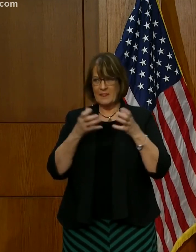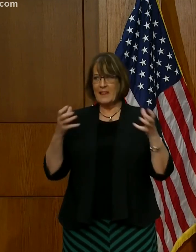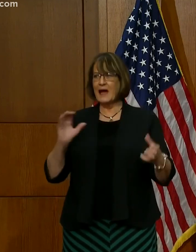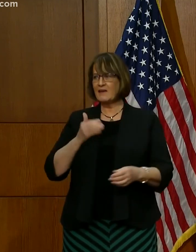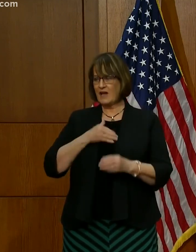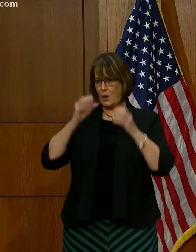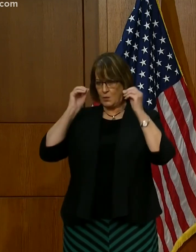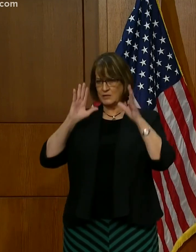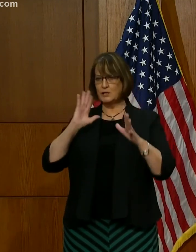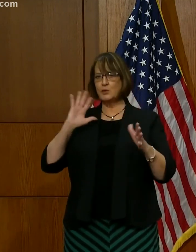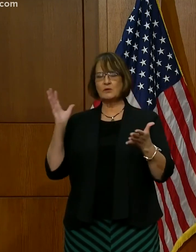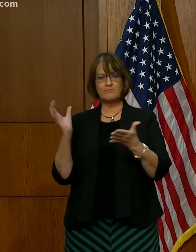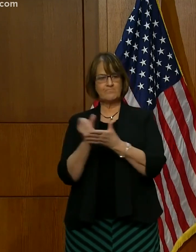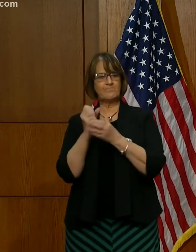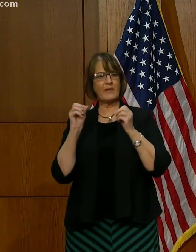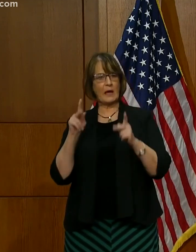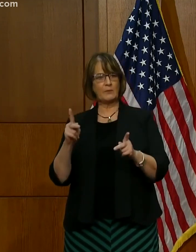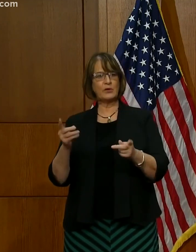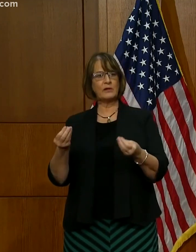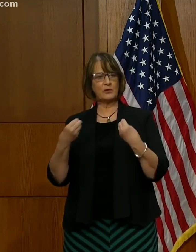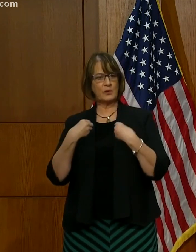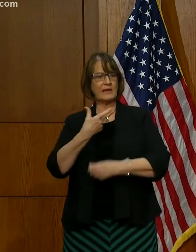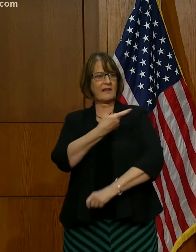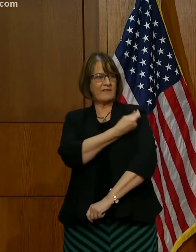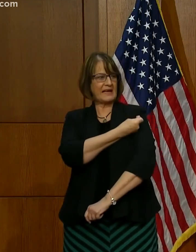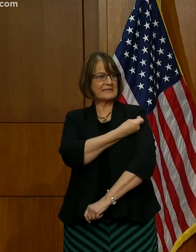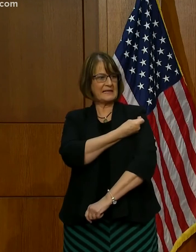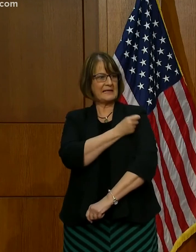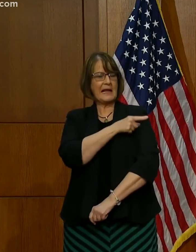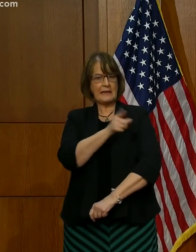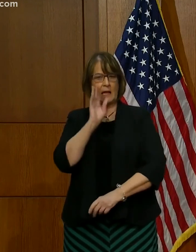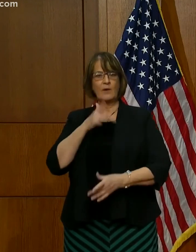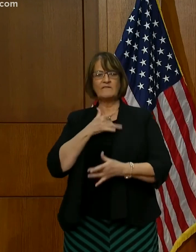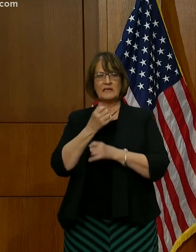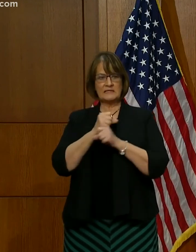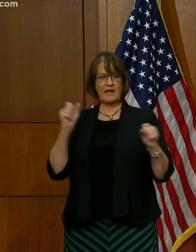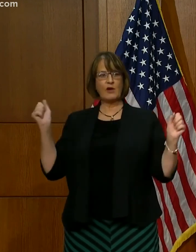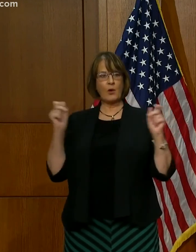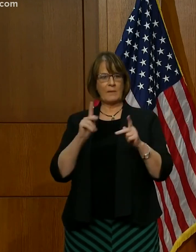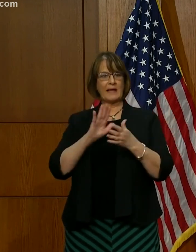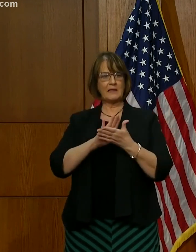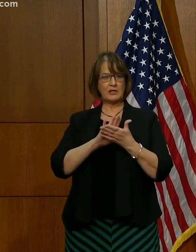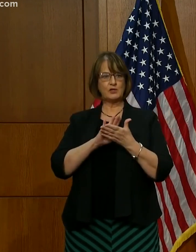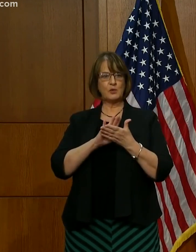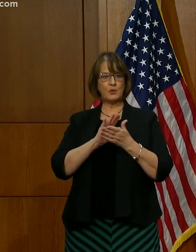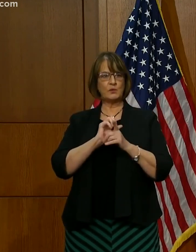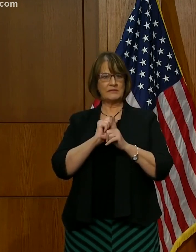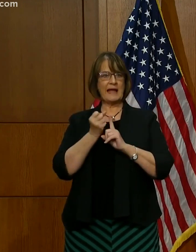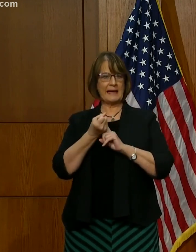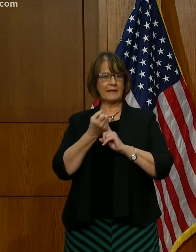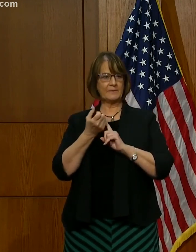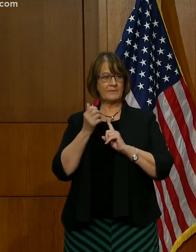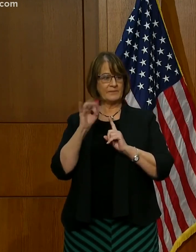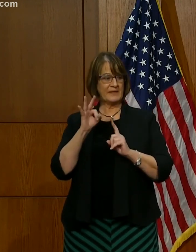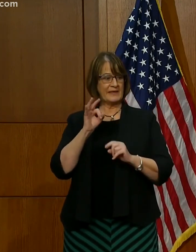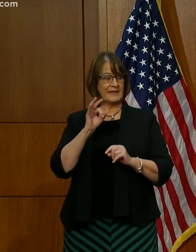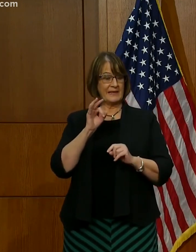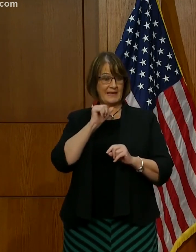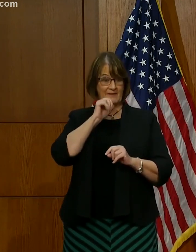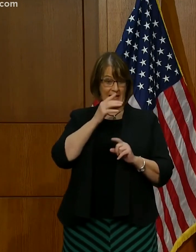had the opportunity to be vaccinated and feel safe going back into the school setting, if not by